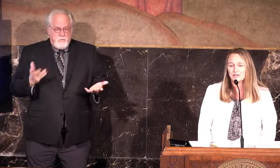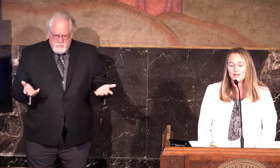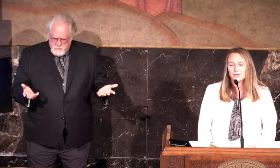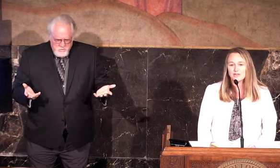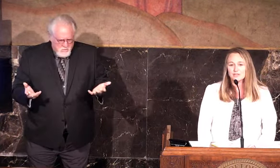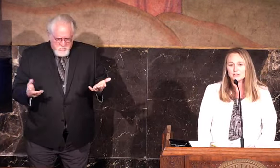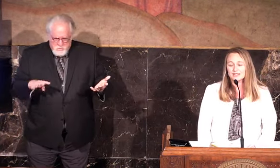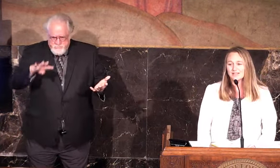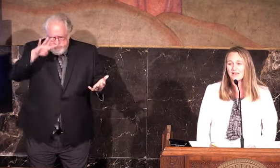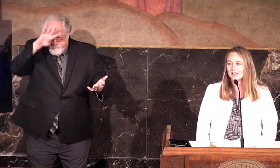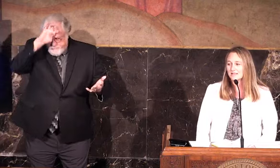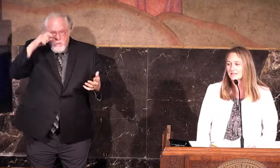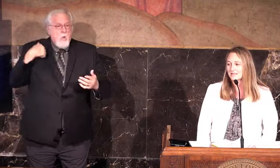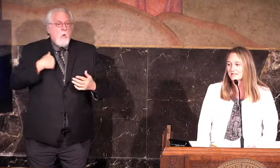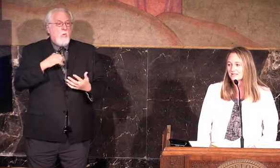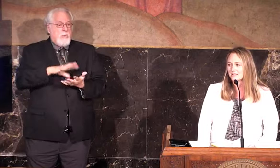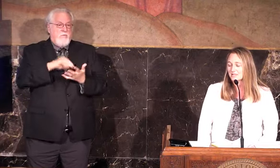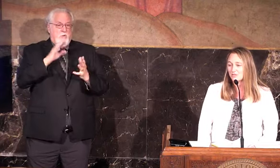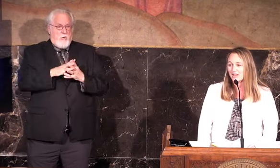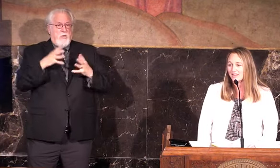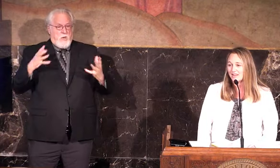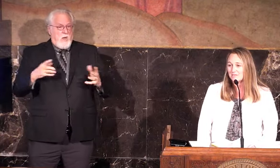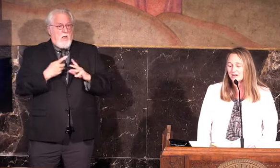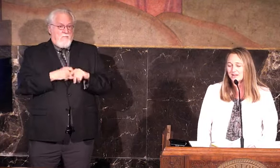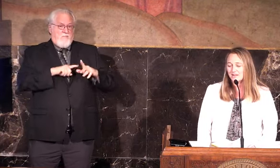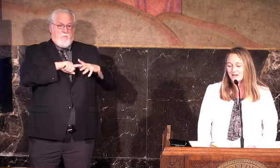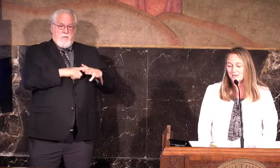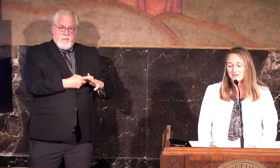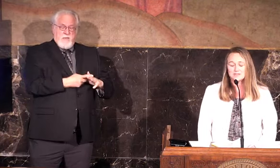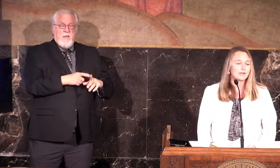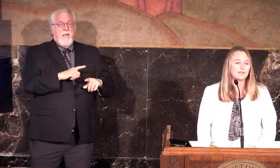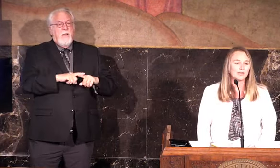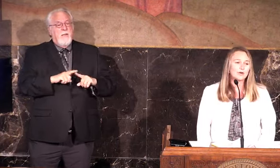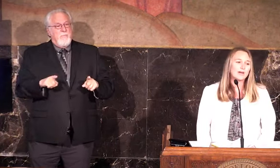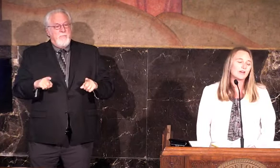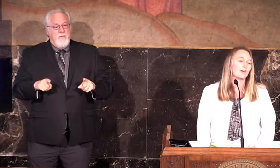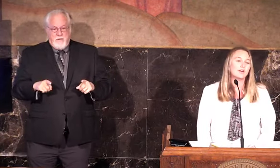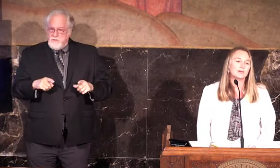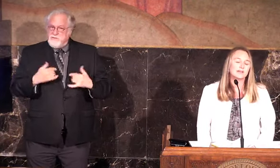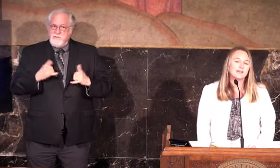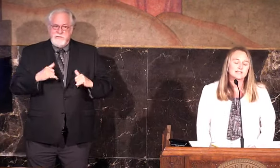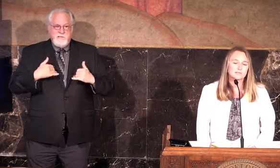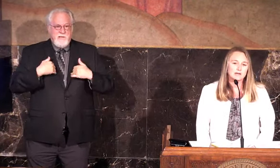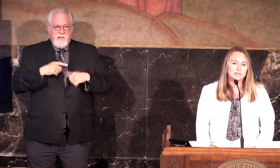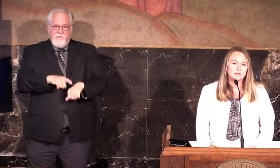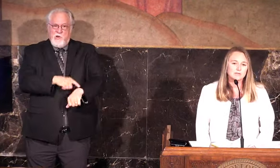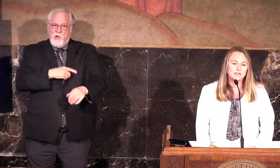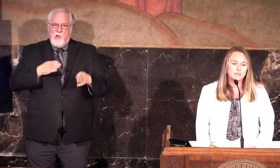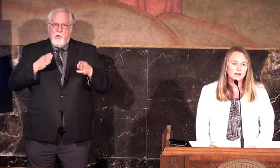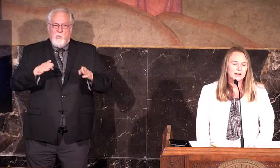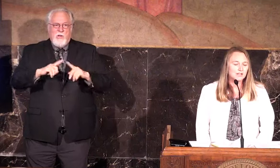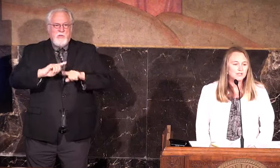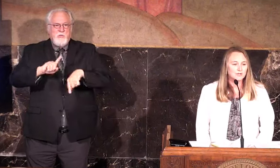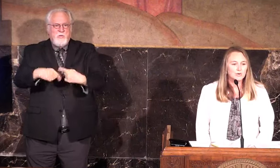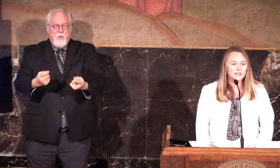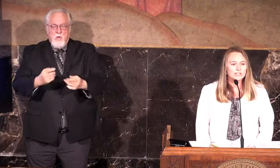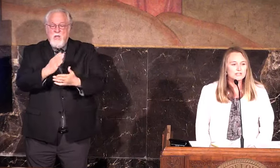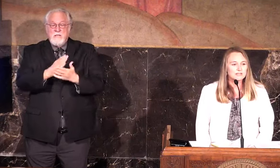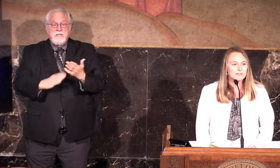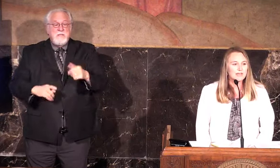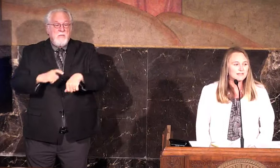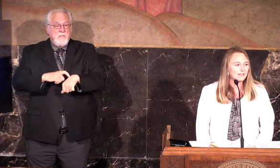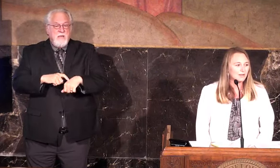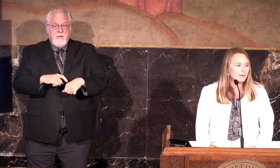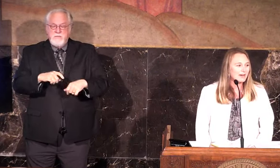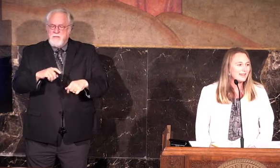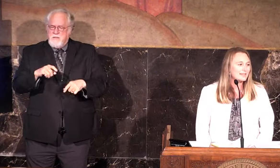virus. We have learned a lot since the beginning, but we still have a long way to go. And sometimes those unanswered